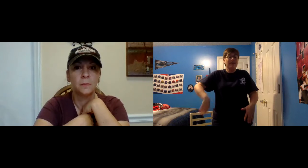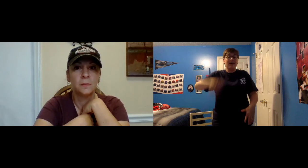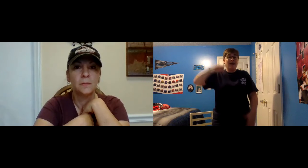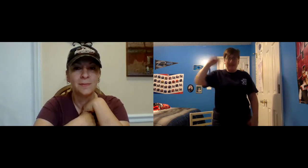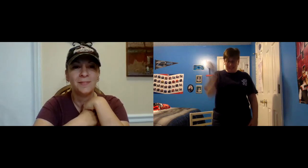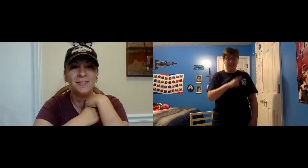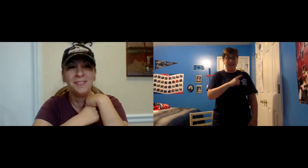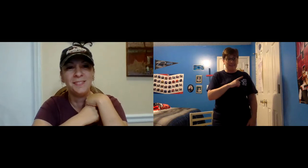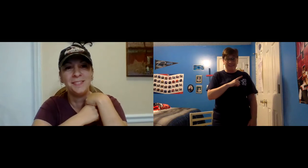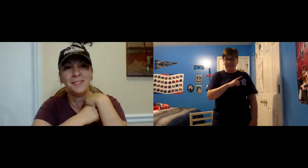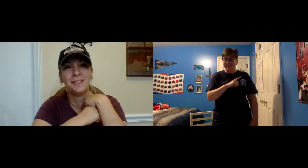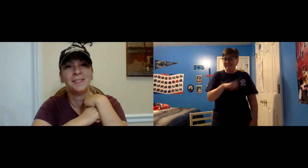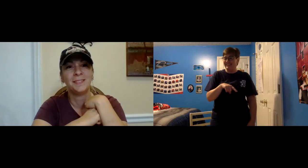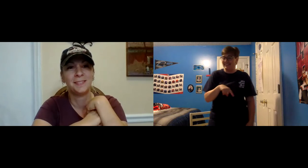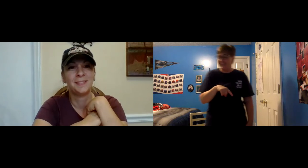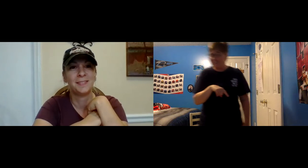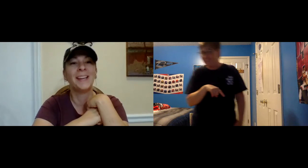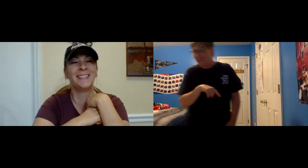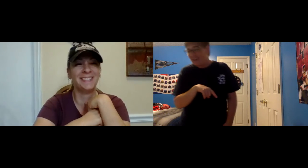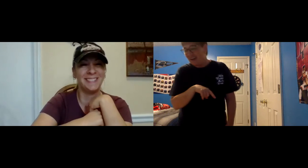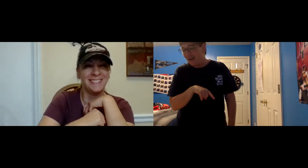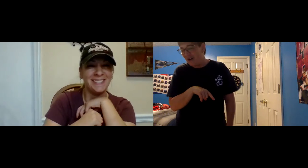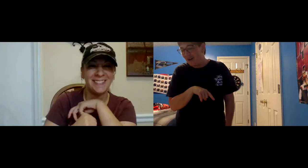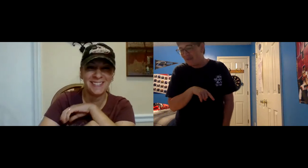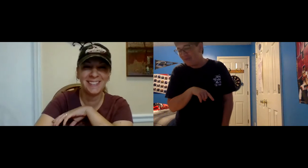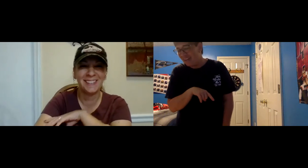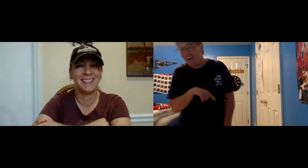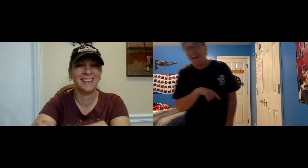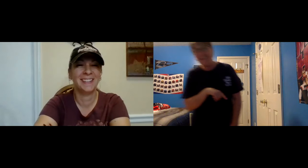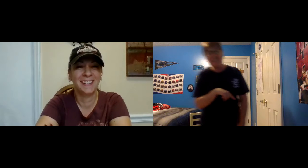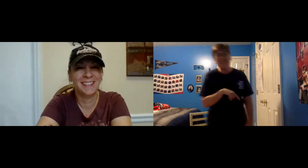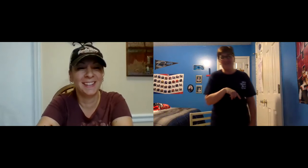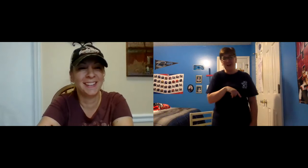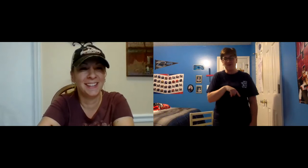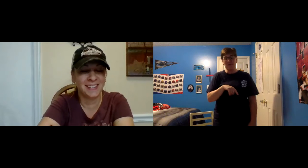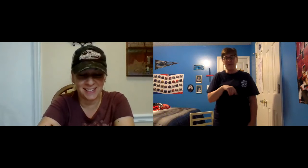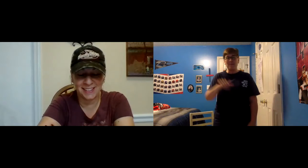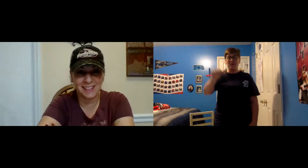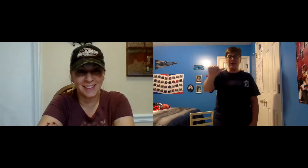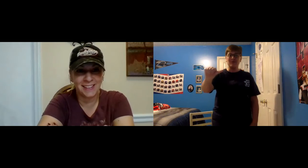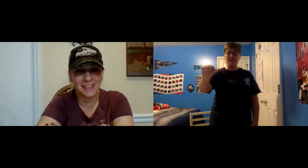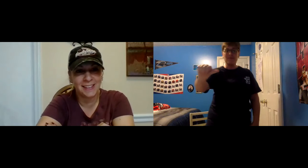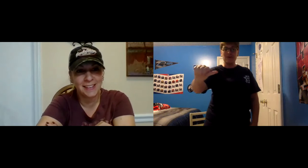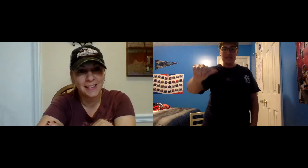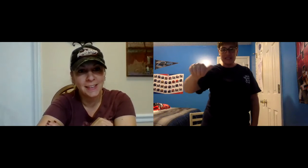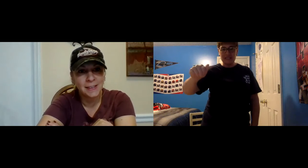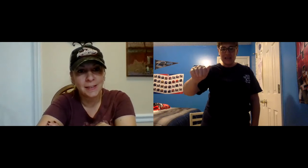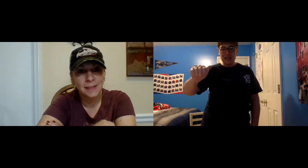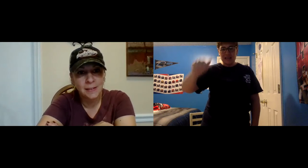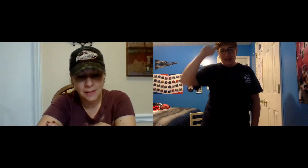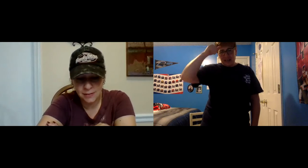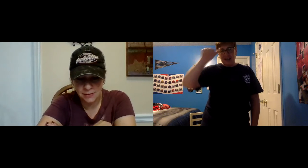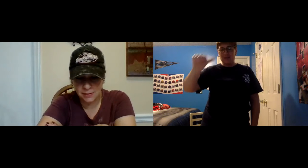again, it's going to get up. So, all right, then you've got remember. And remember is,